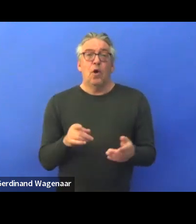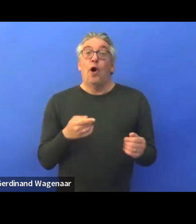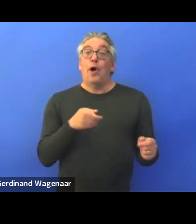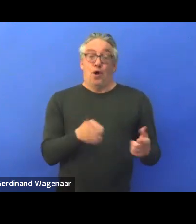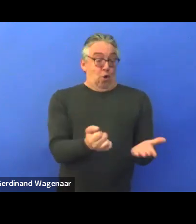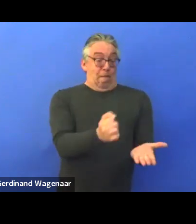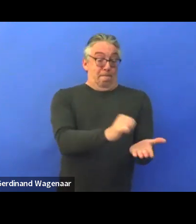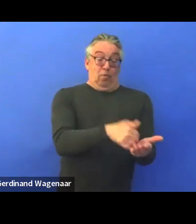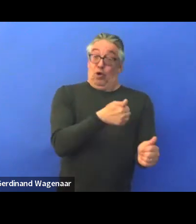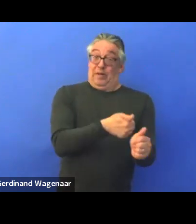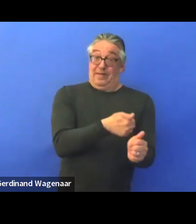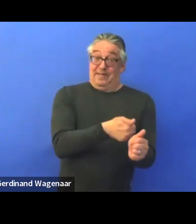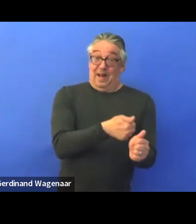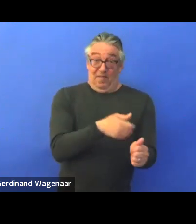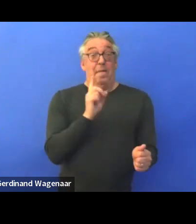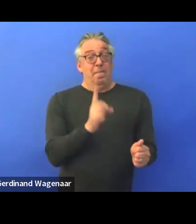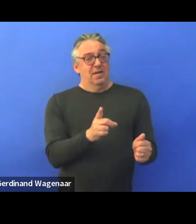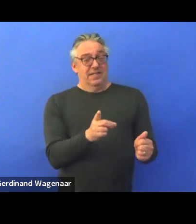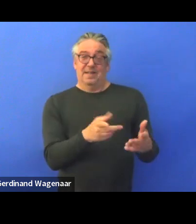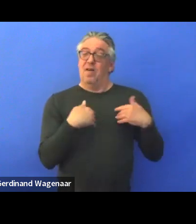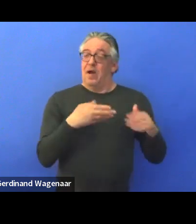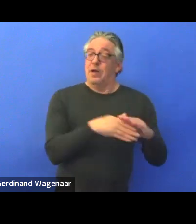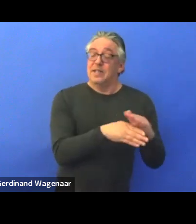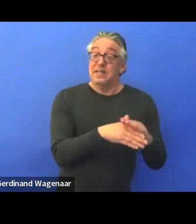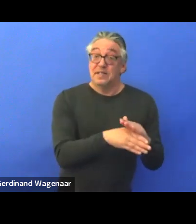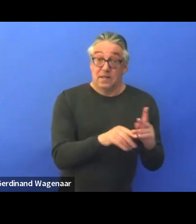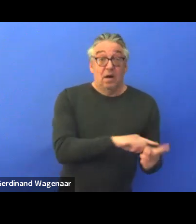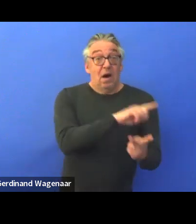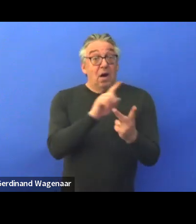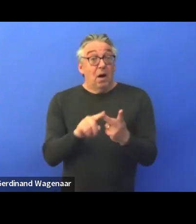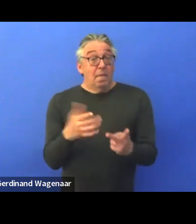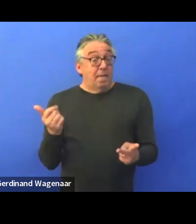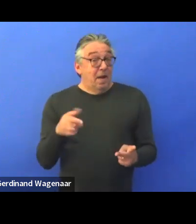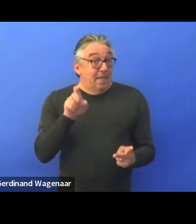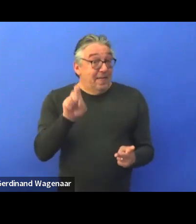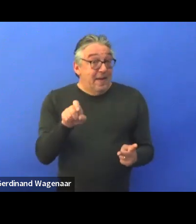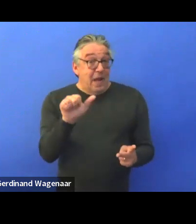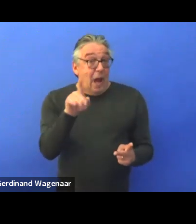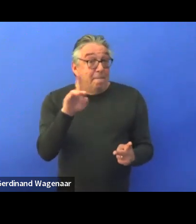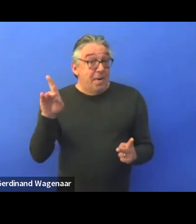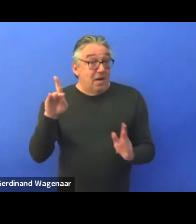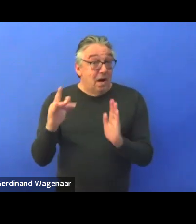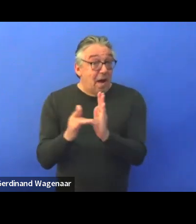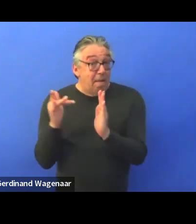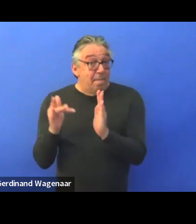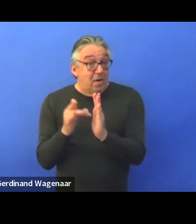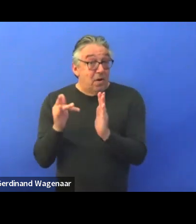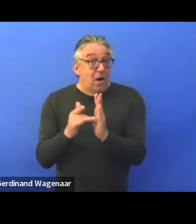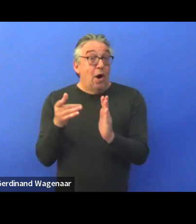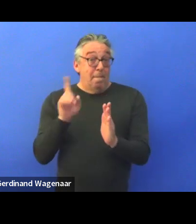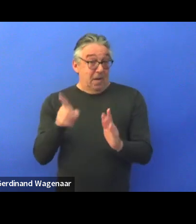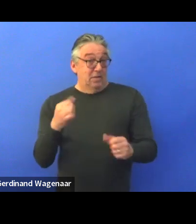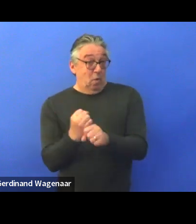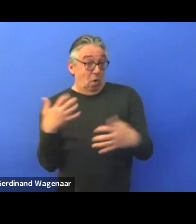publication itself, it's about the app that one might use to read it, that working well with